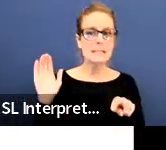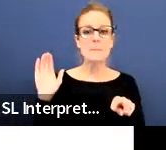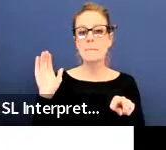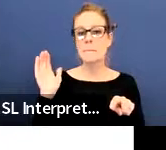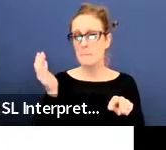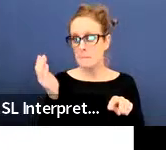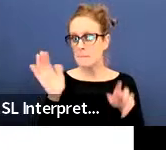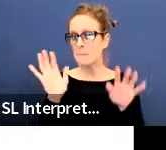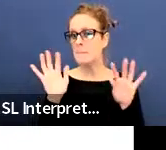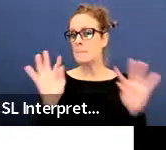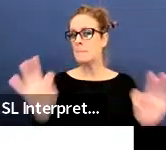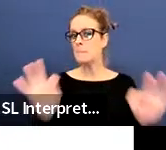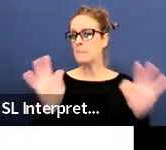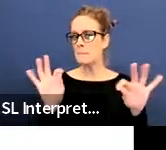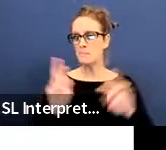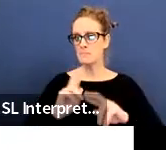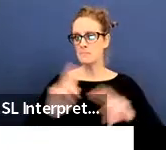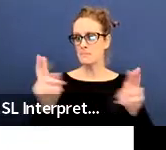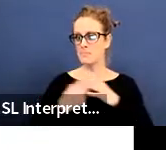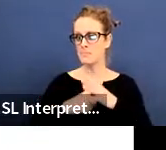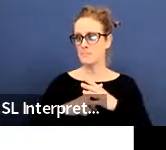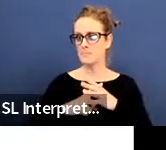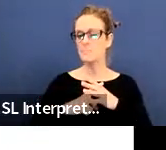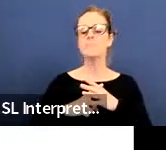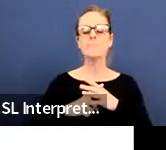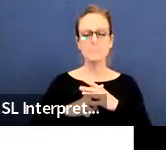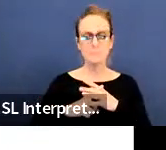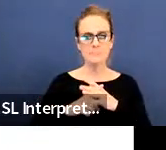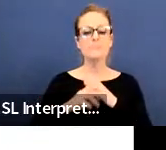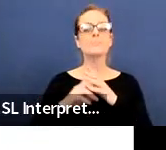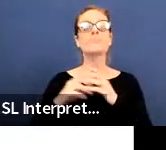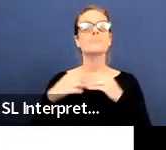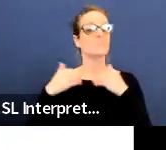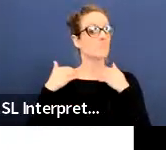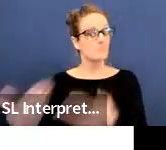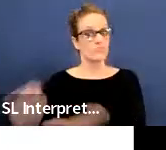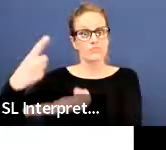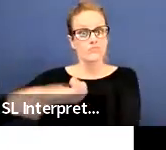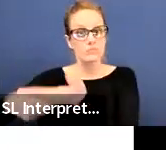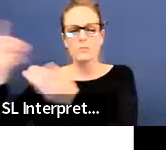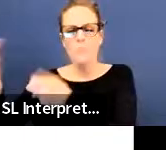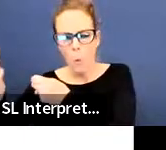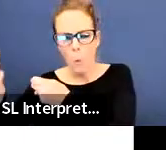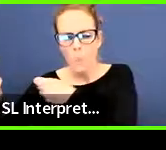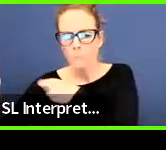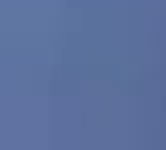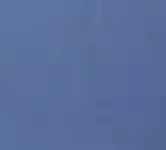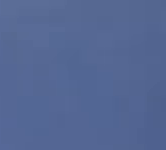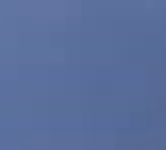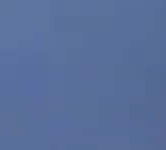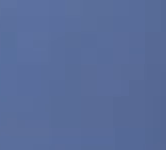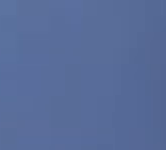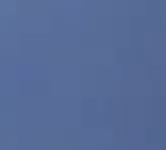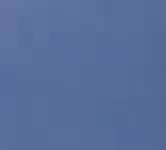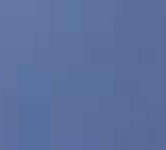we're about there. Before we jump into discussion, is there anyone